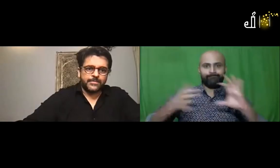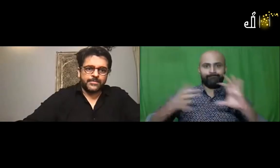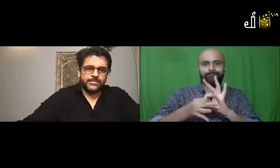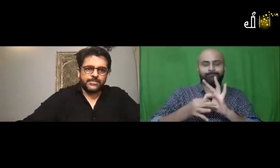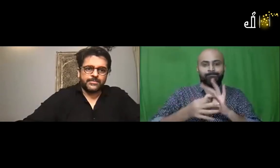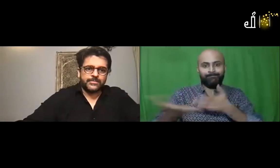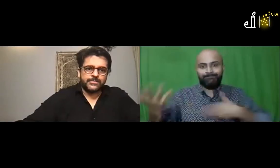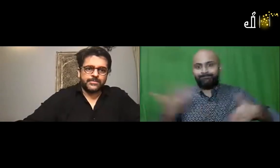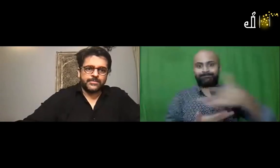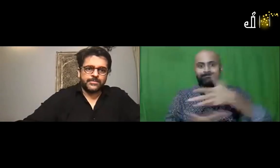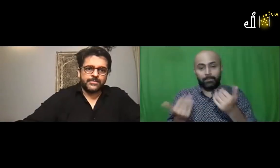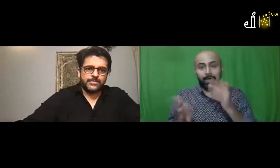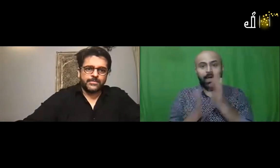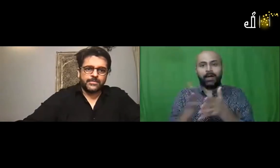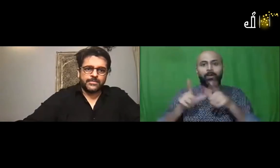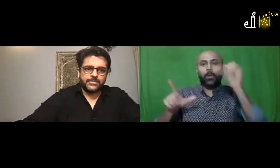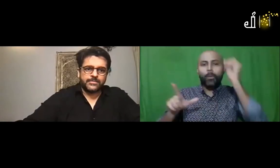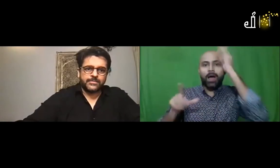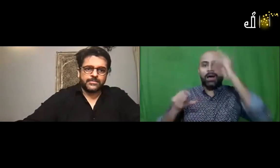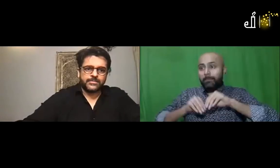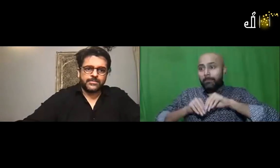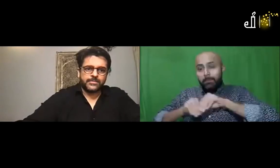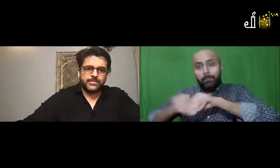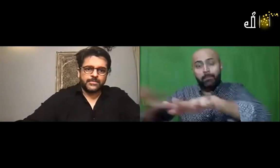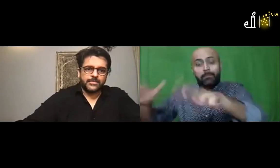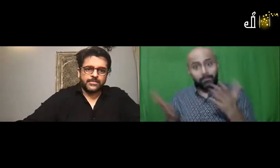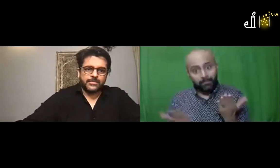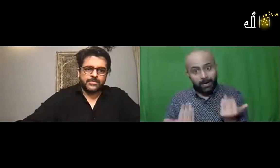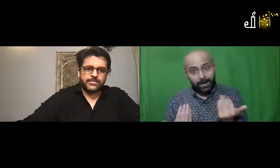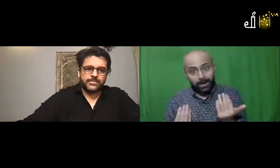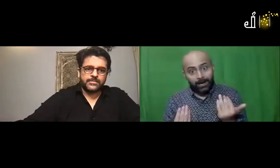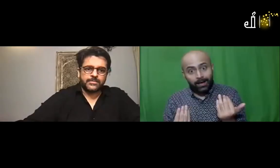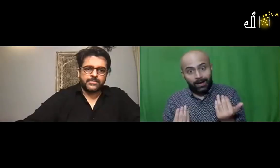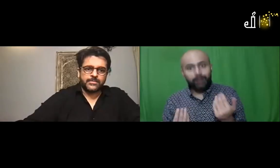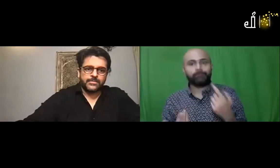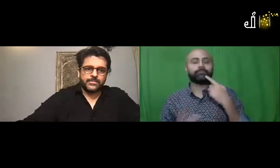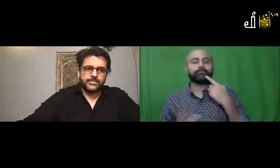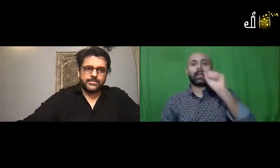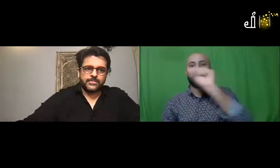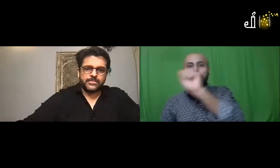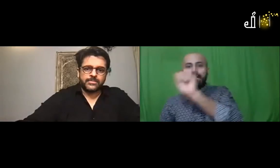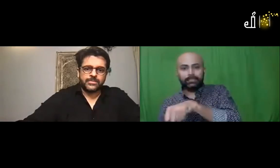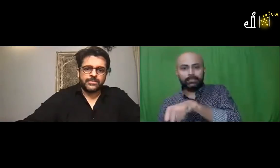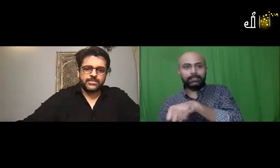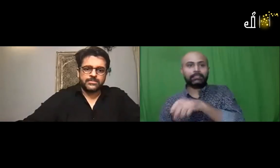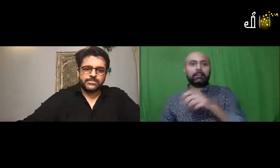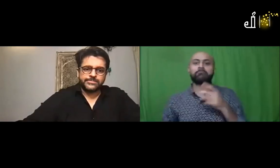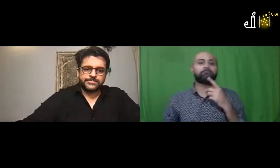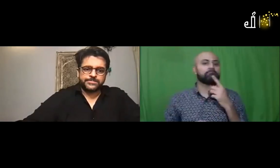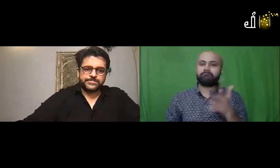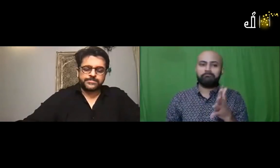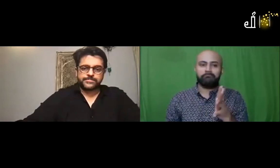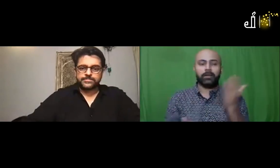So the cochlear implant user or the deaf community, would they like to collaborate and would they like to spread the